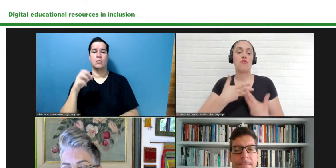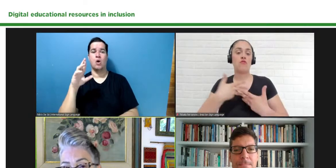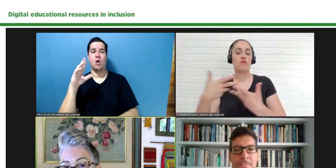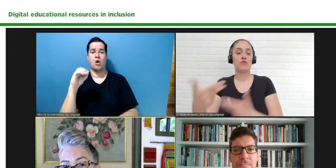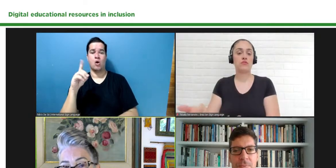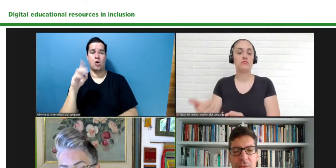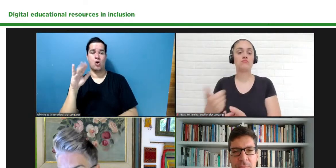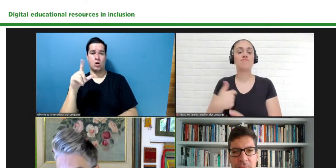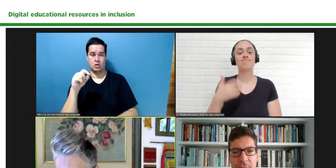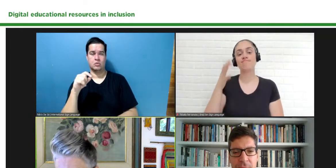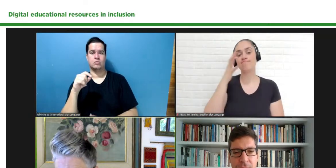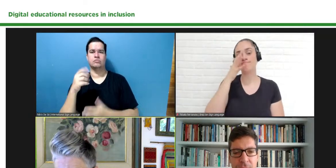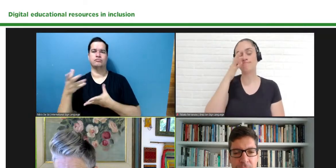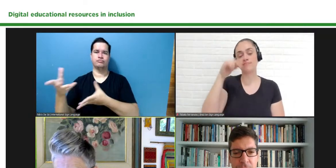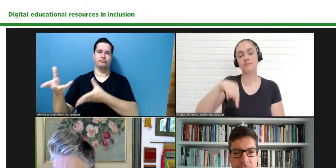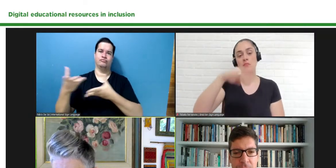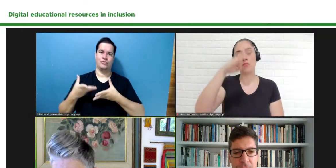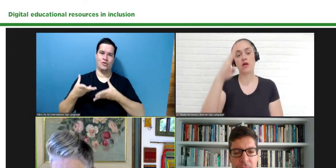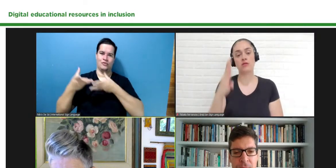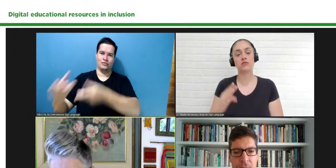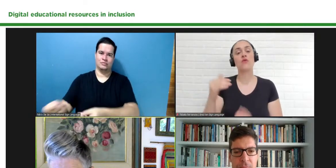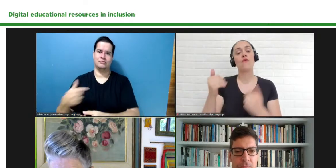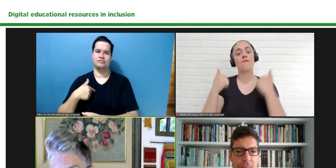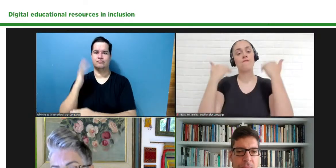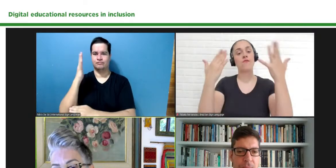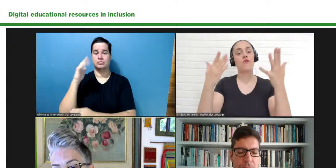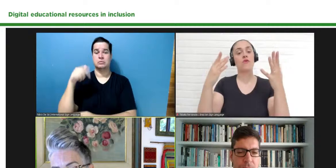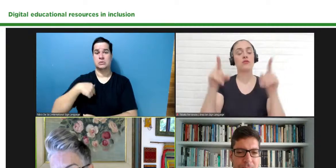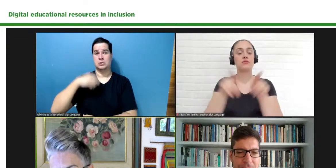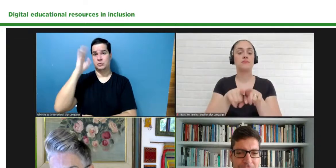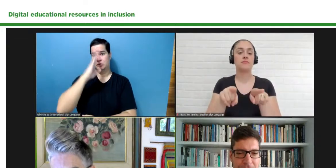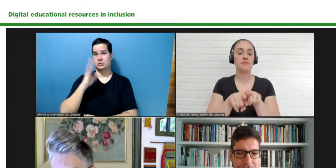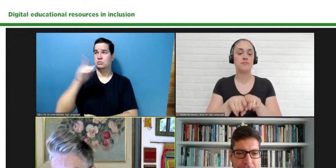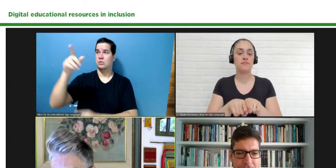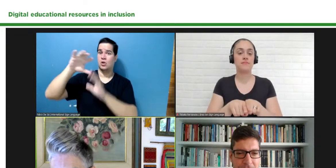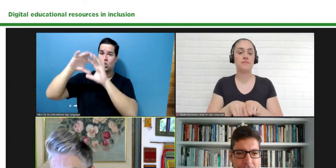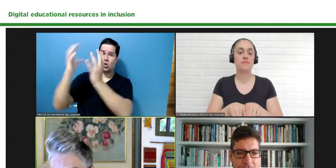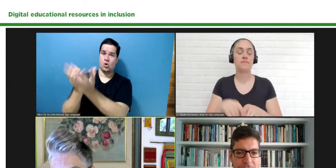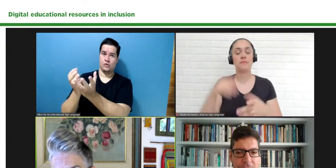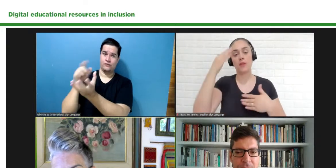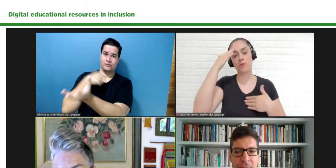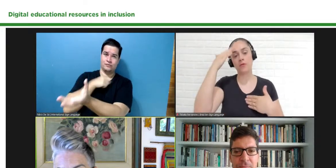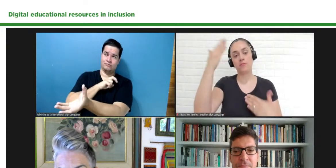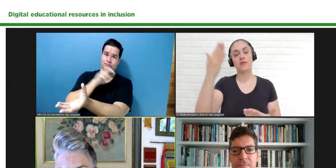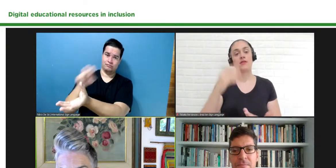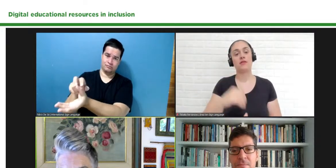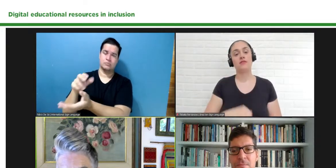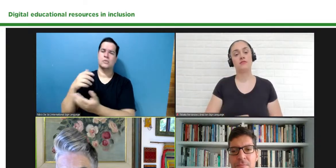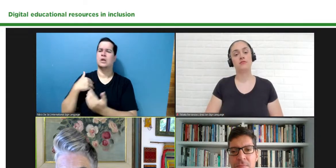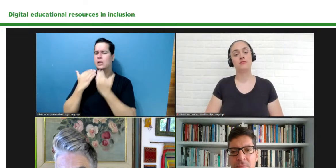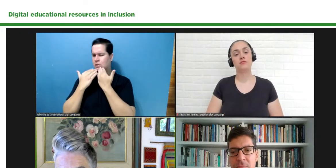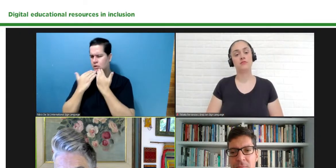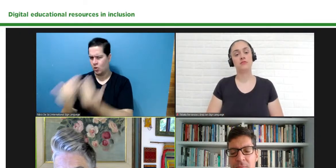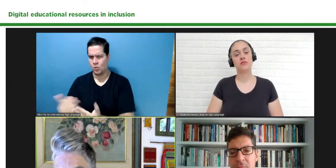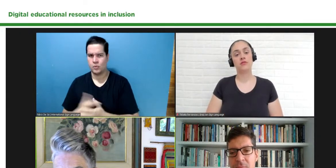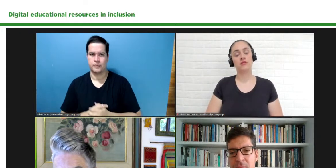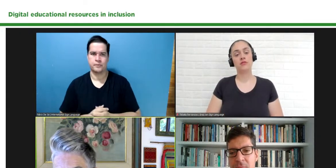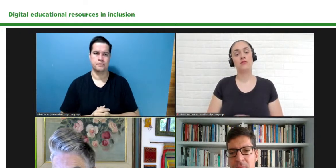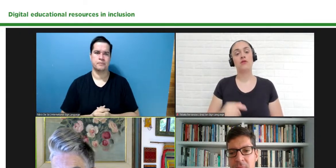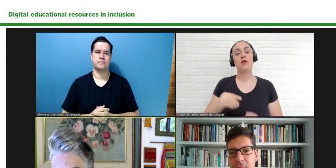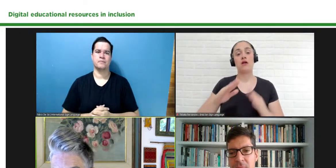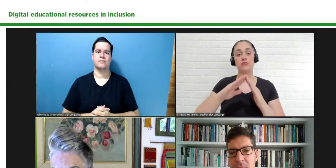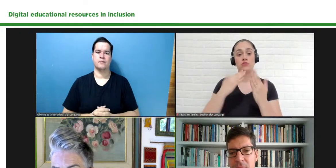admirable in Brazil and abroad. And I thank the invitation very much. Well, Escola de Gente has been working